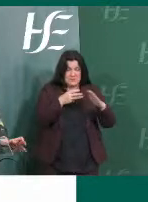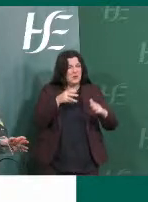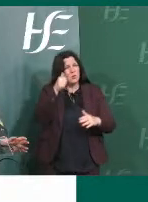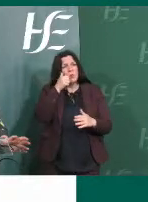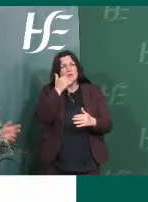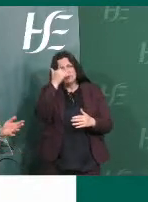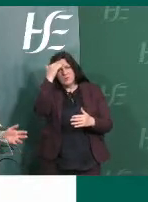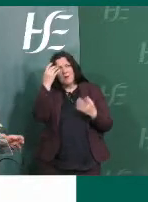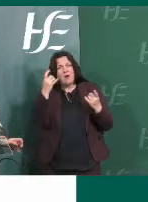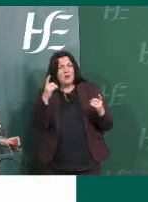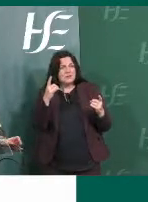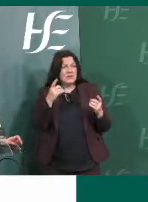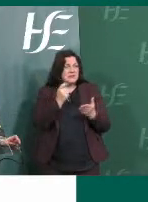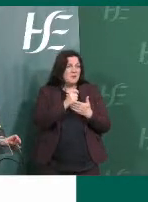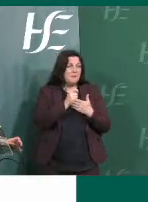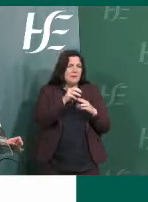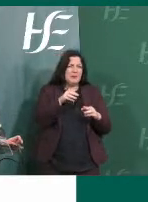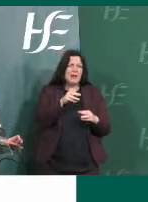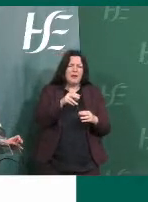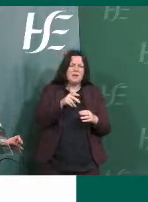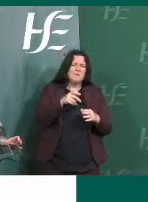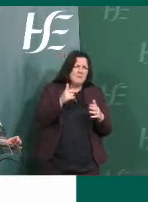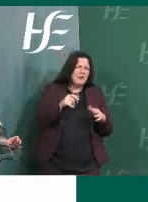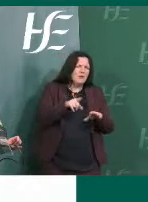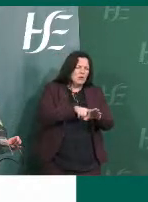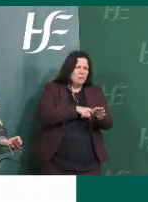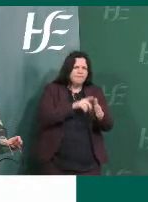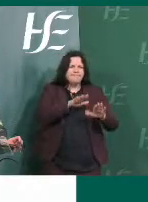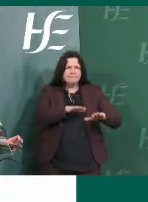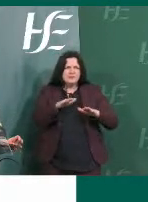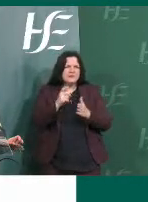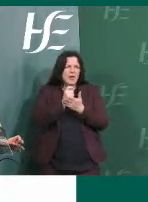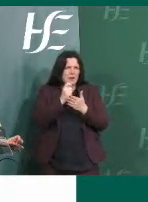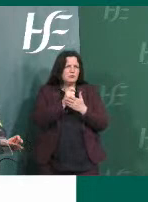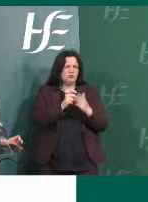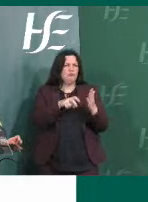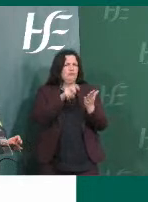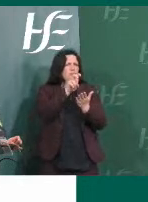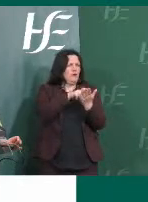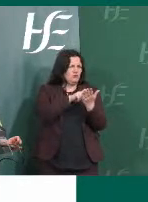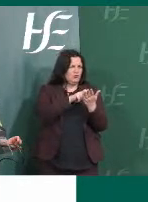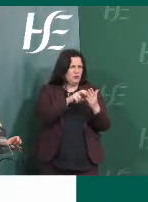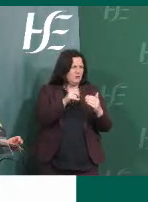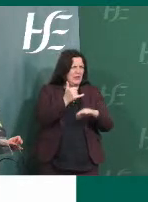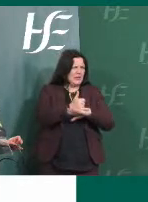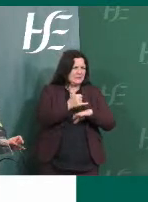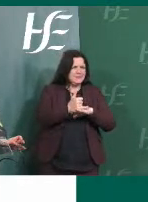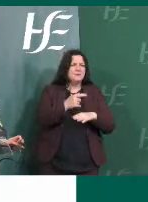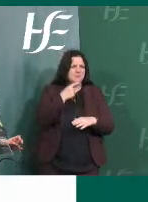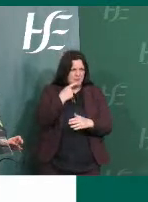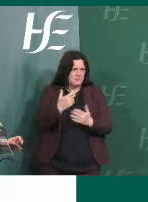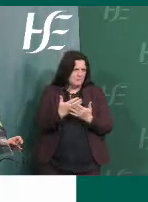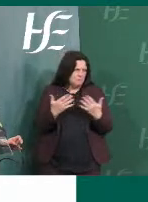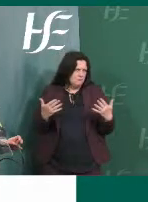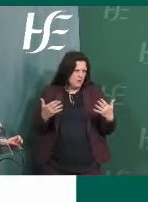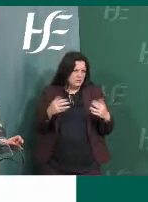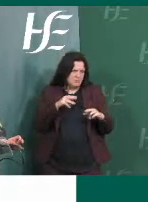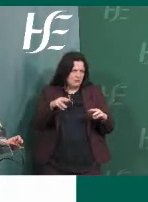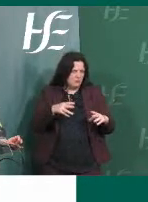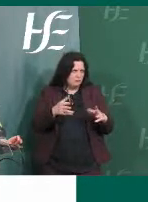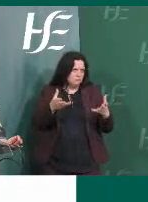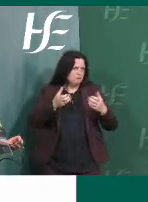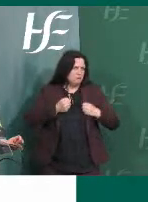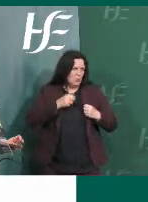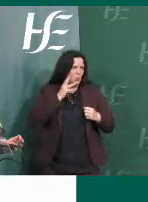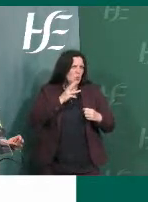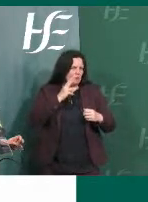holiday time. You know, people may take a little bit longer to register on the portal, but that's an extremely high uptake for those younger people where the portal has only